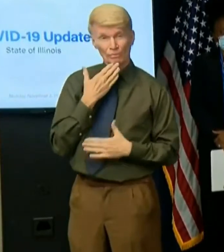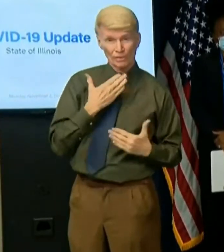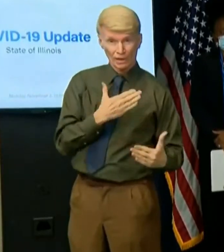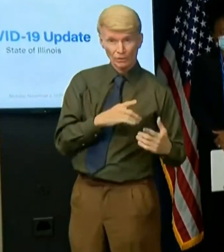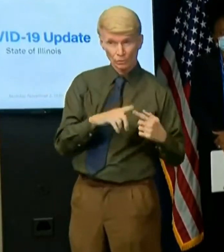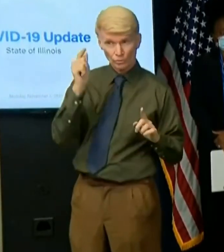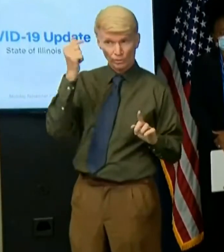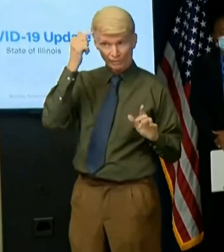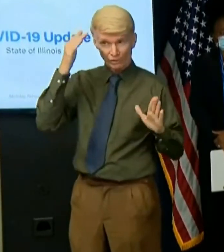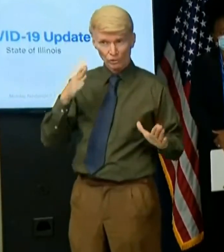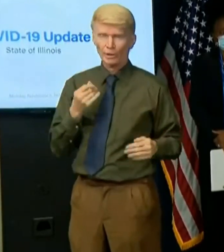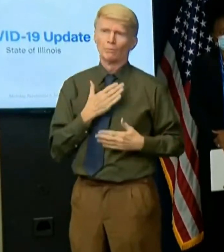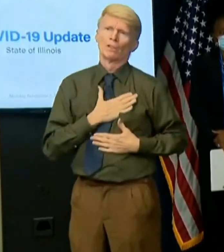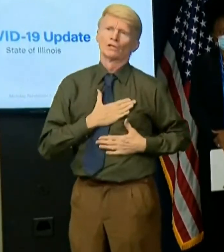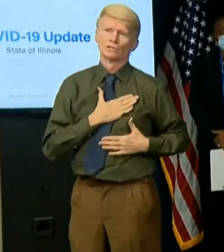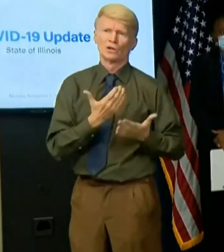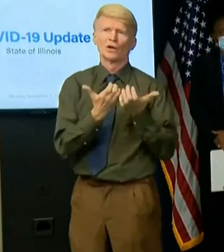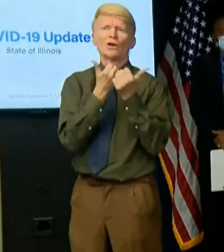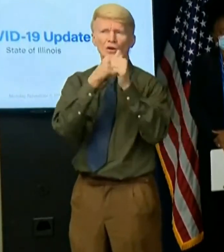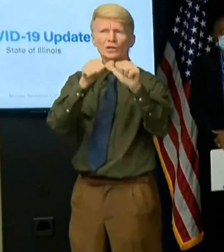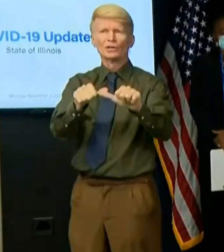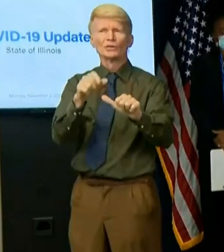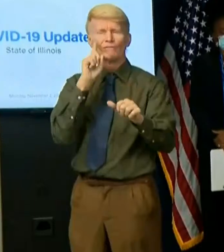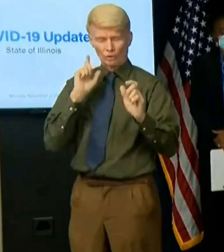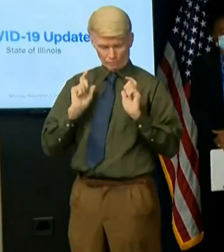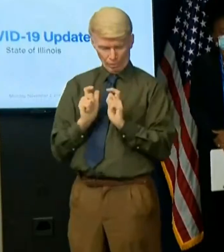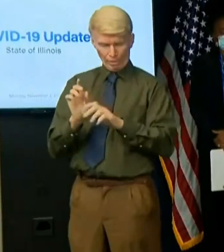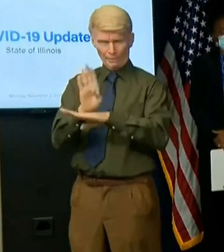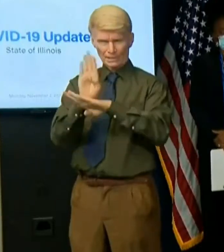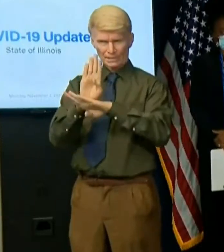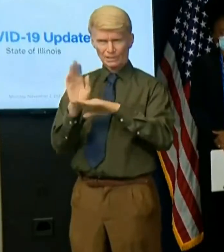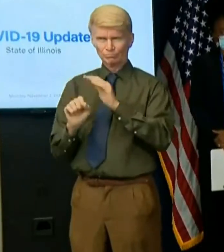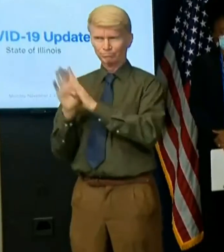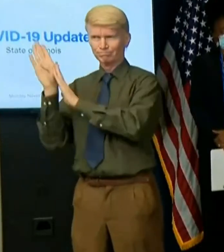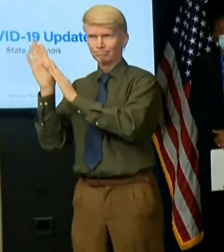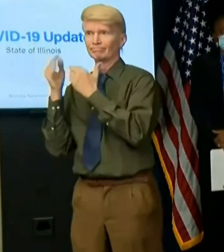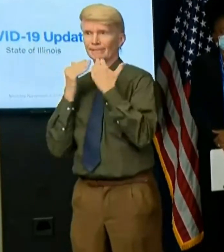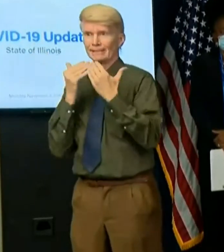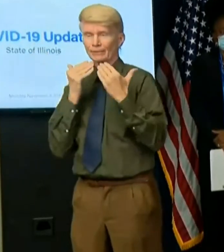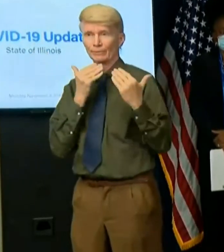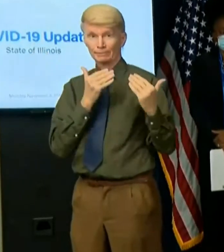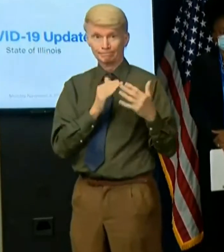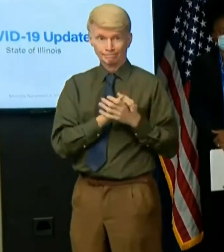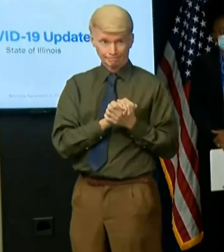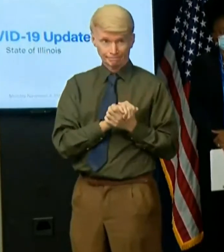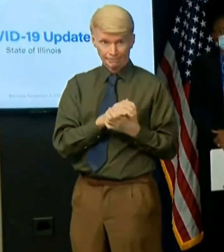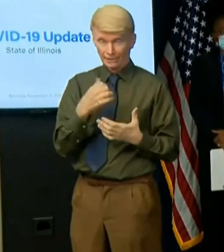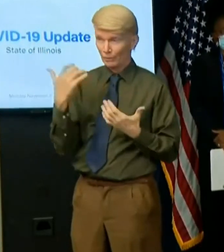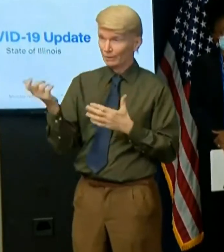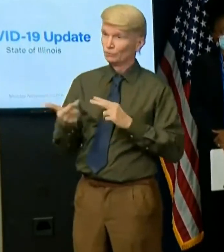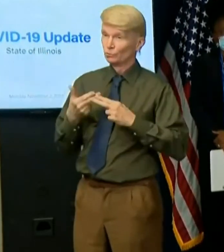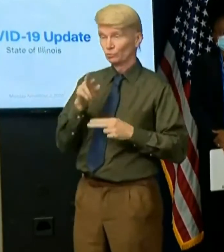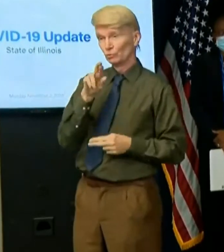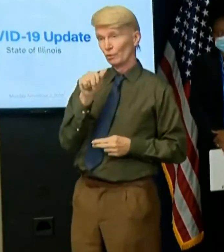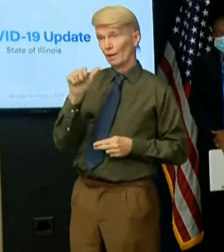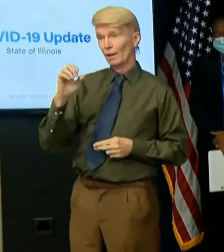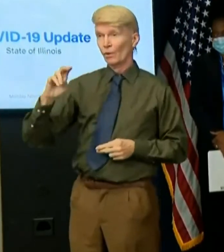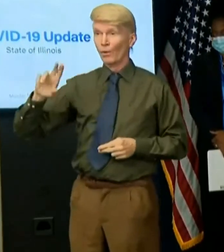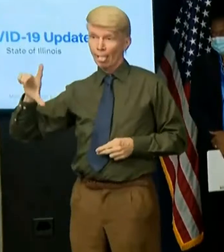governor. Please continue supporting small businesses. Thank you. Now I'm going to introduce Rahul